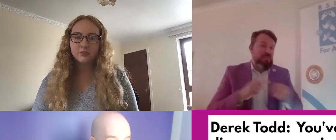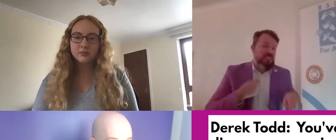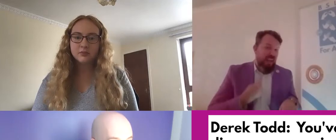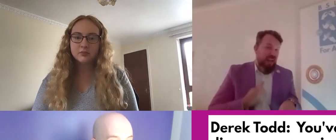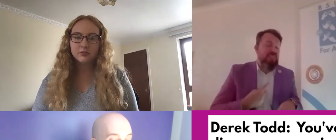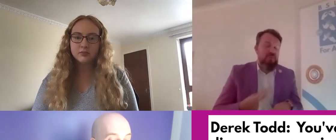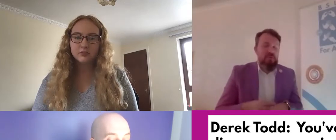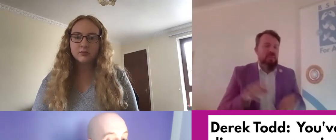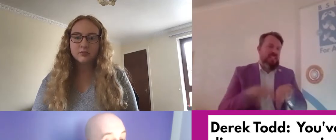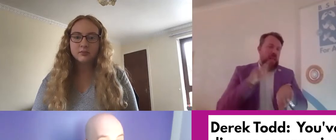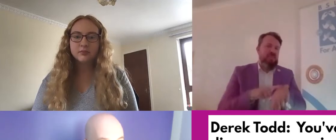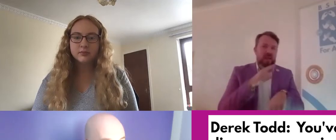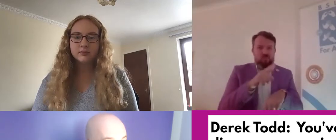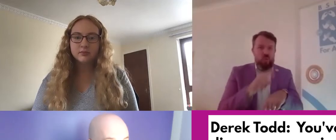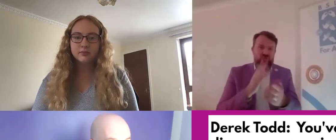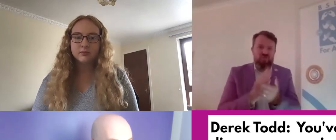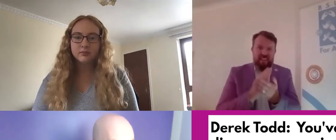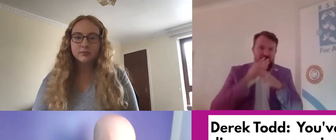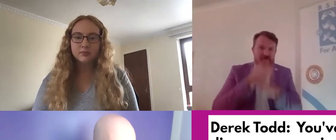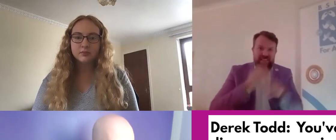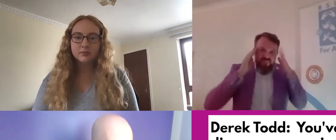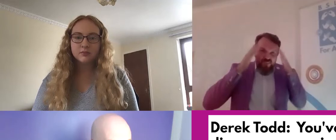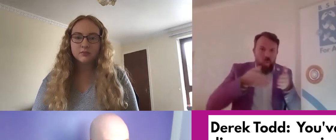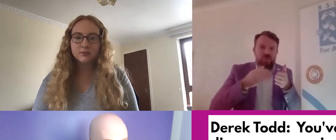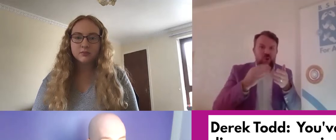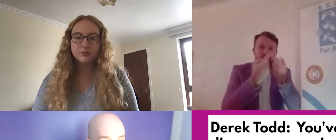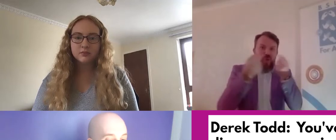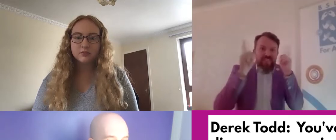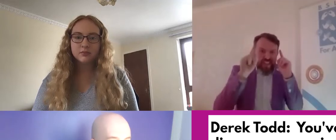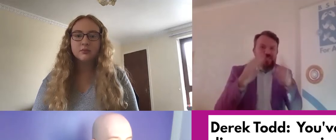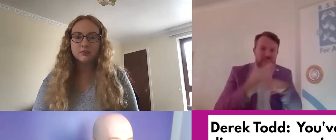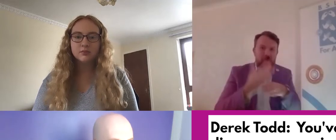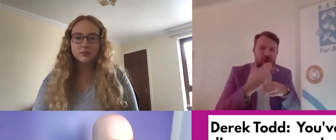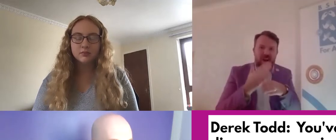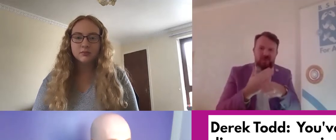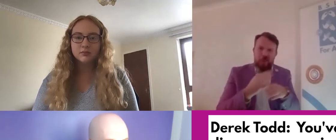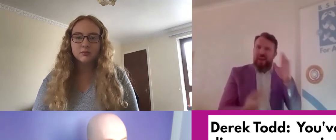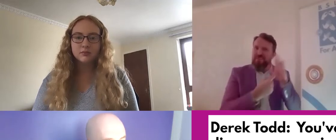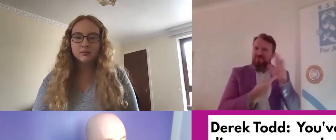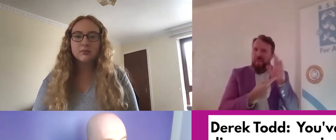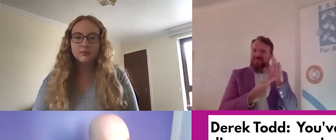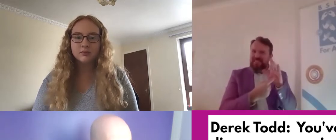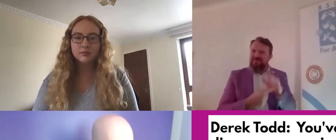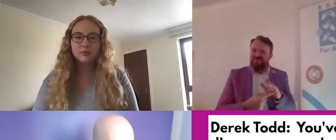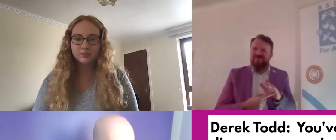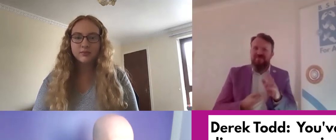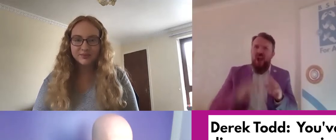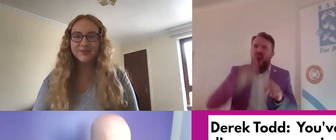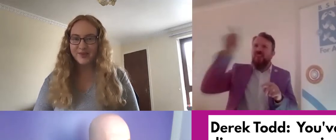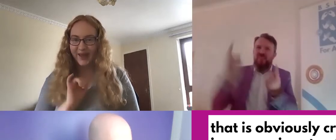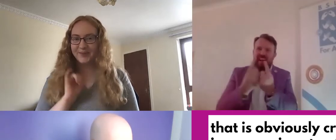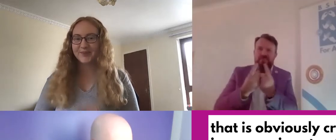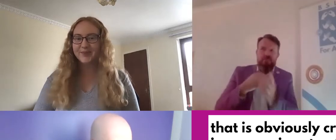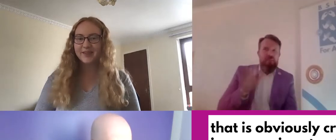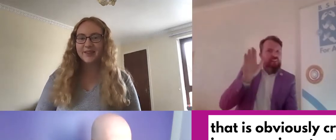Yeah, so you've got diverse communication, similar to myself. Yeah, you know, I know that you're so busy with your studies, your university